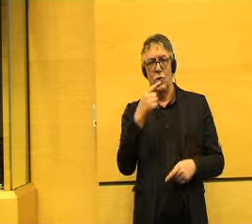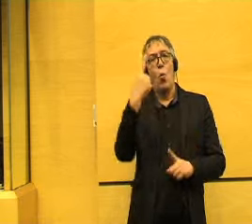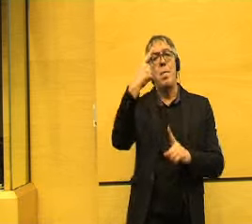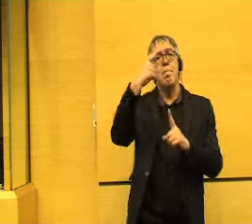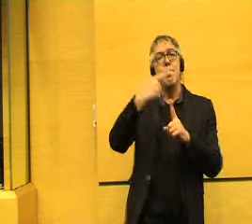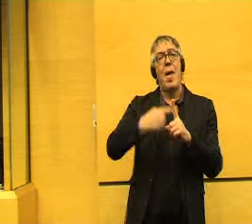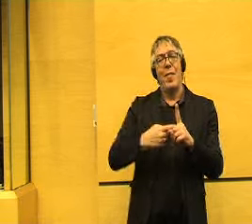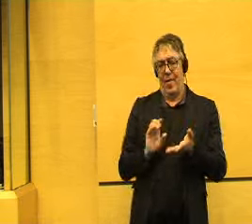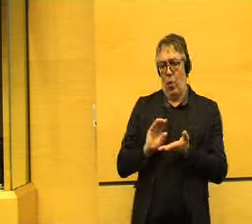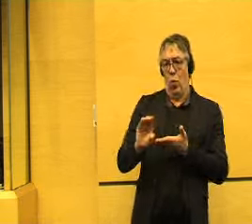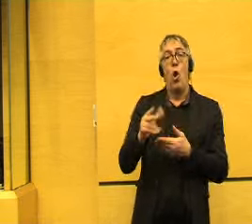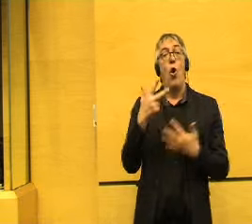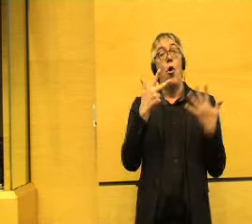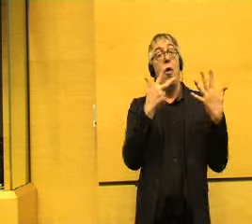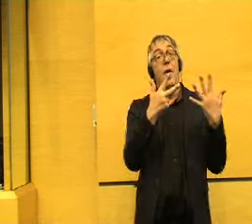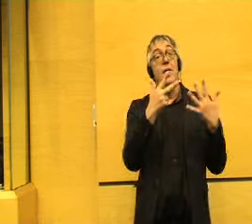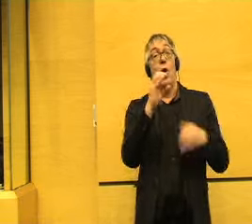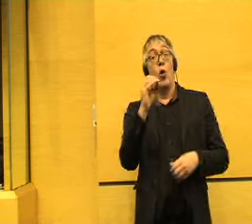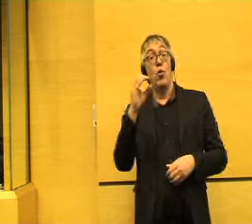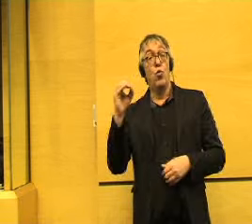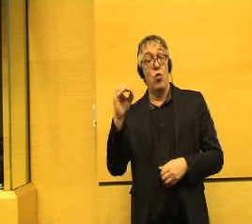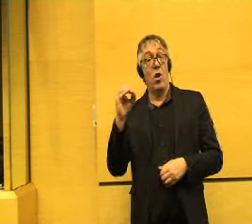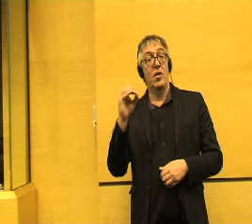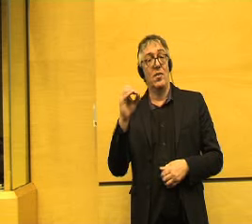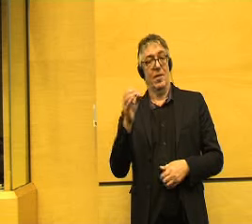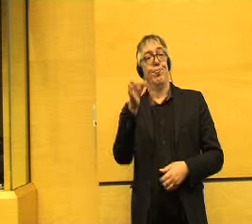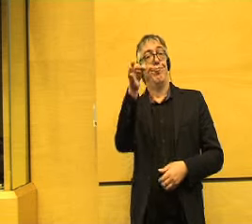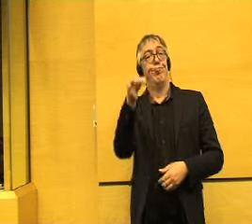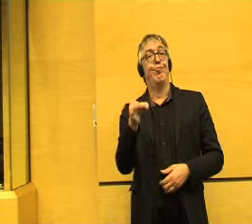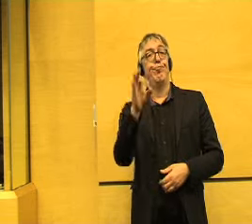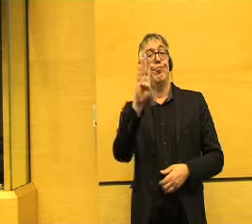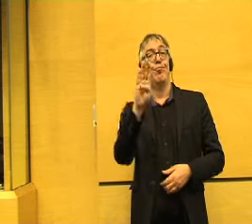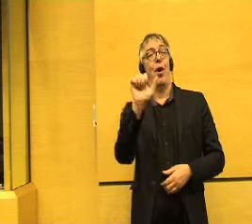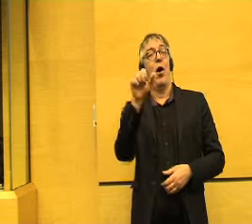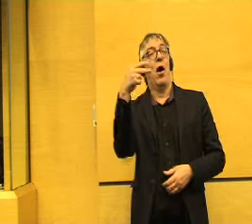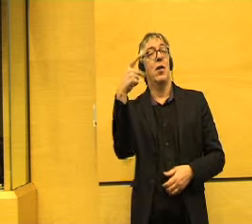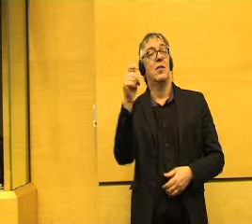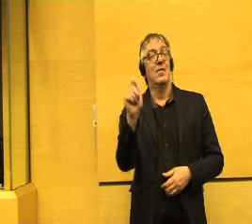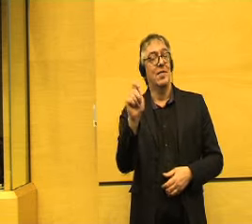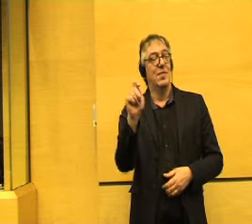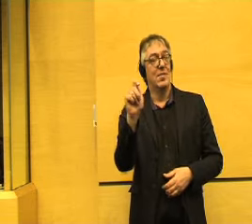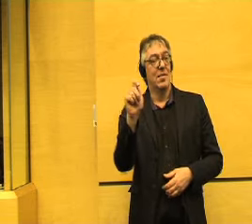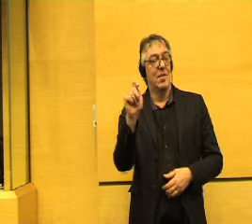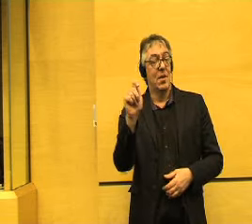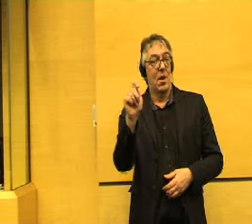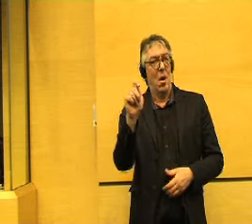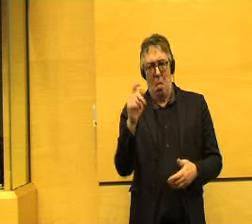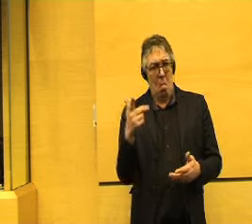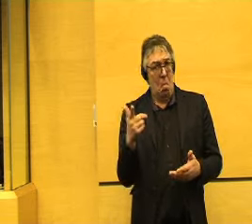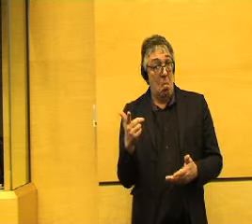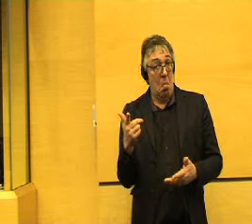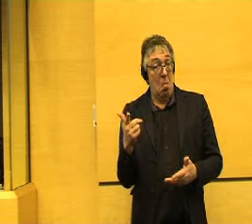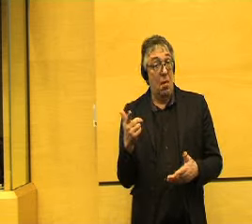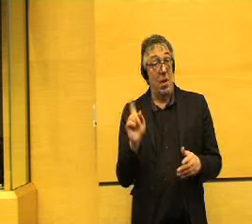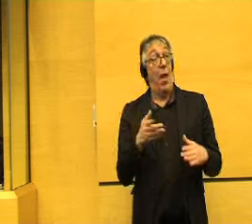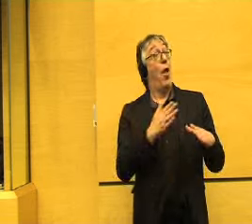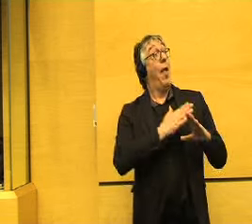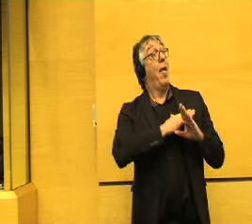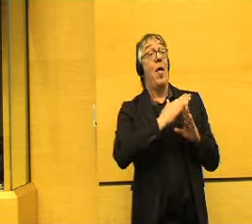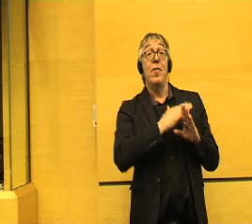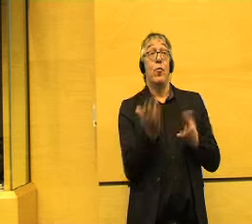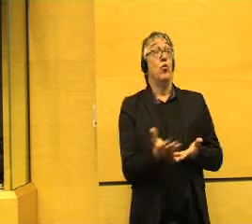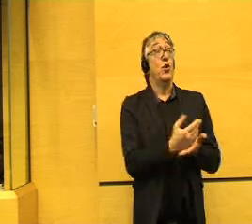month really guarantee when you compare with 9,000 baht average workers' income